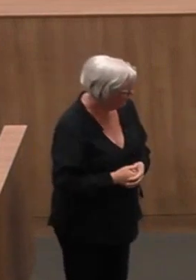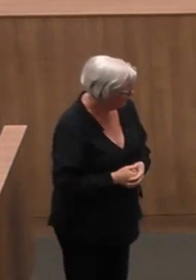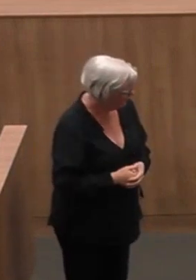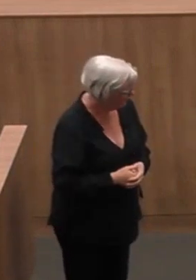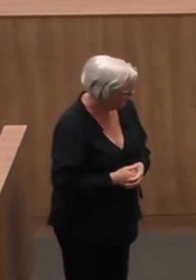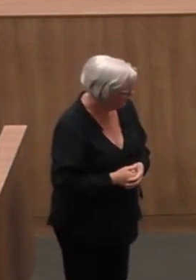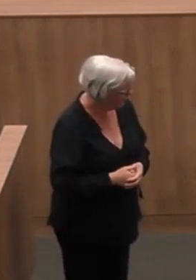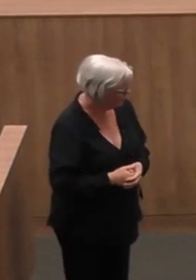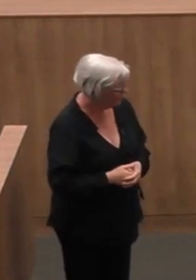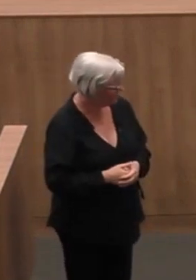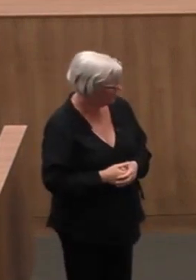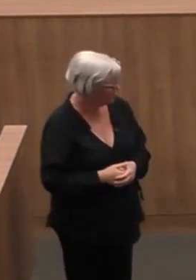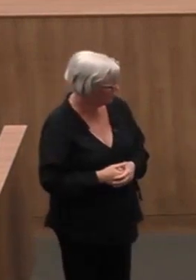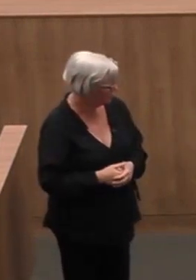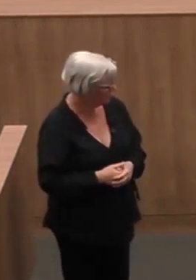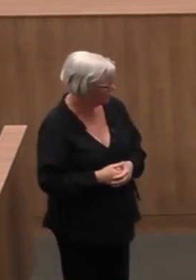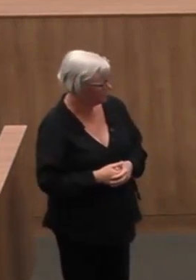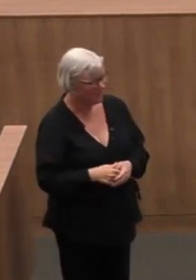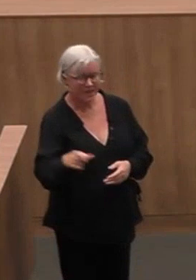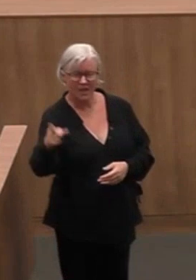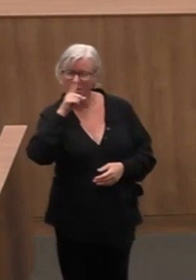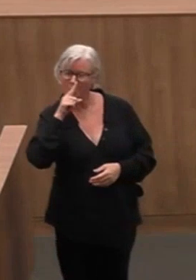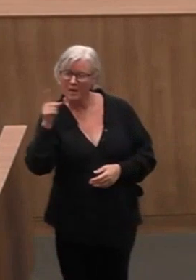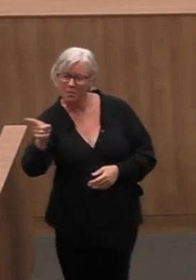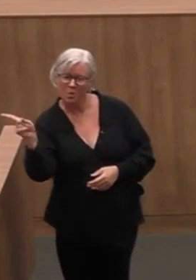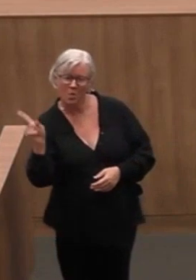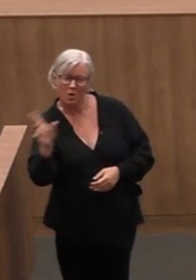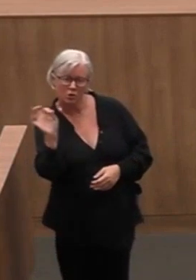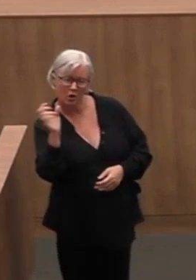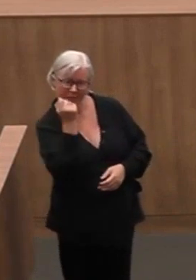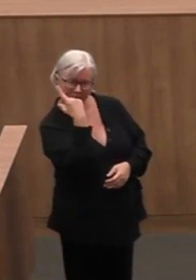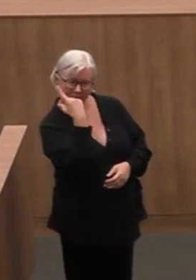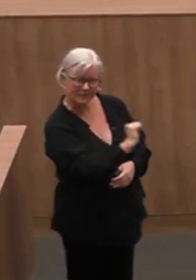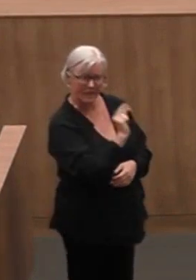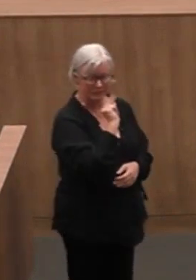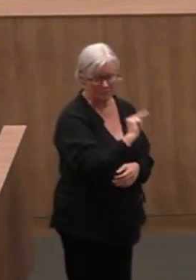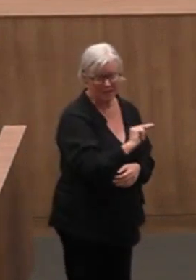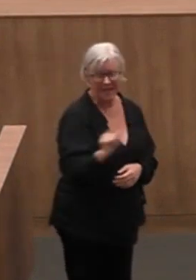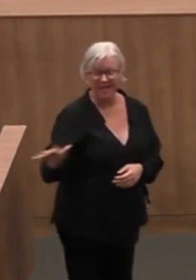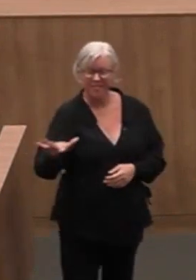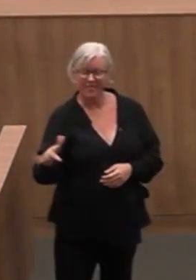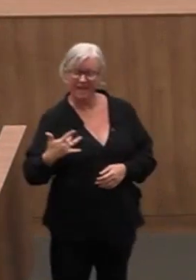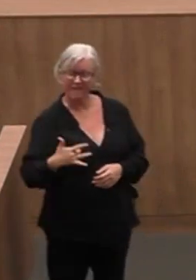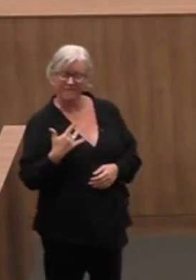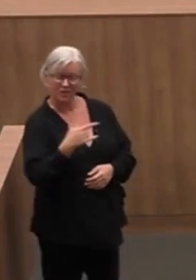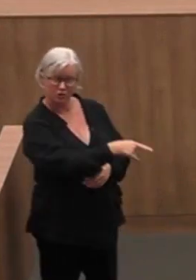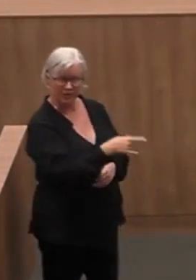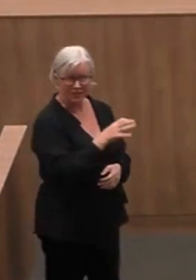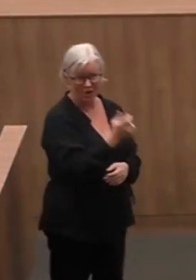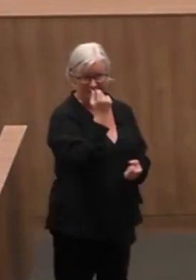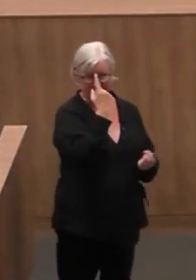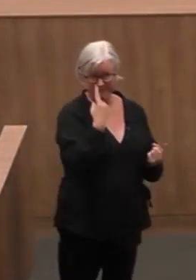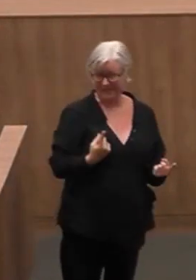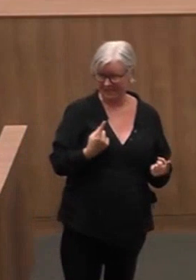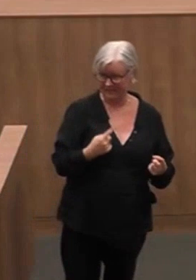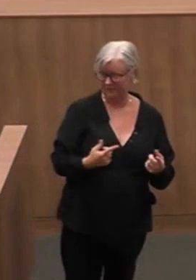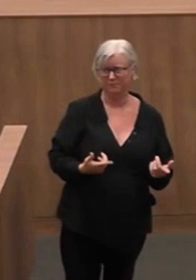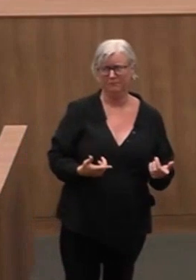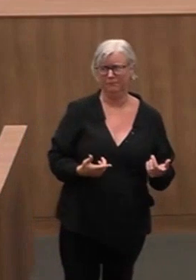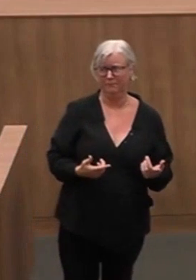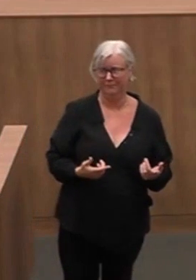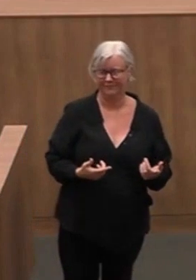Sam's speech is hard to understand, they think that Sam doesn't understand them, so they start speaking loudly